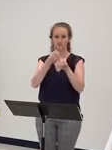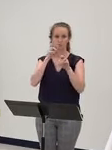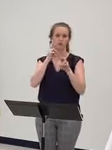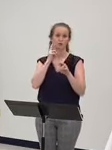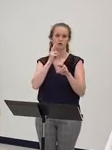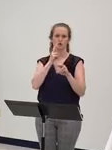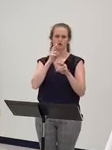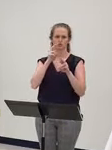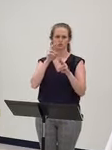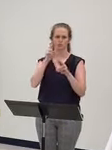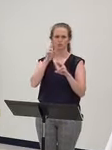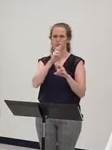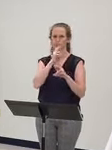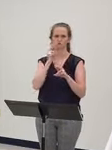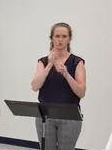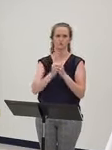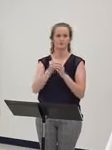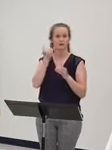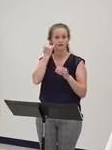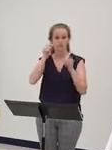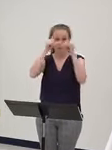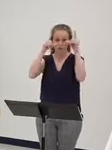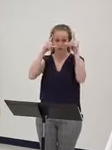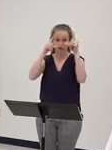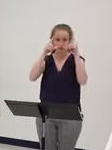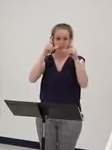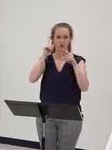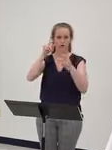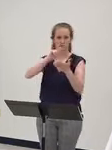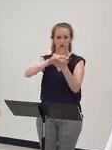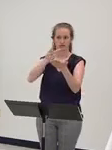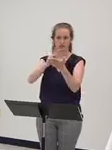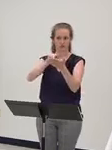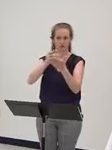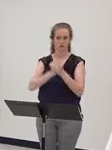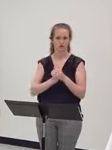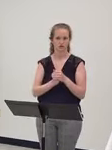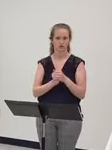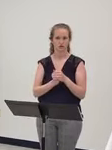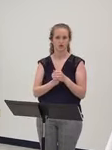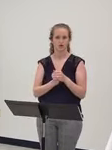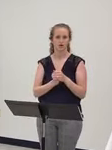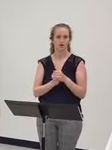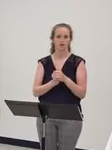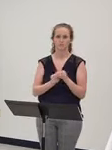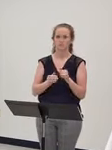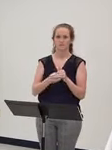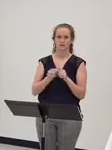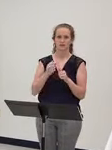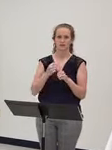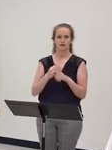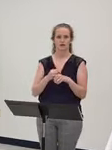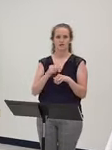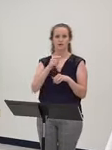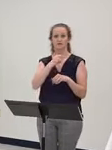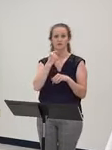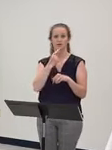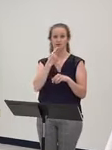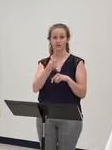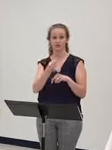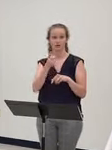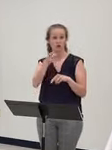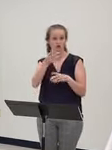if I woke up and I would come down into the kitchen and Father, having already been up for 5 hours, would have said, "Hey, would you like to